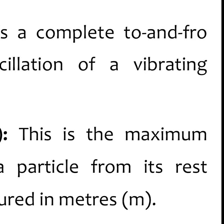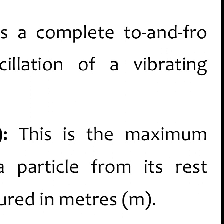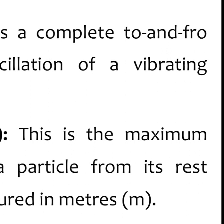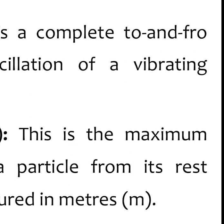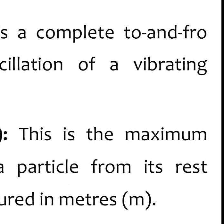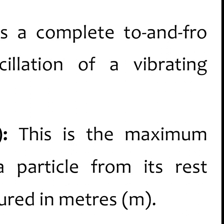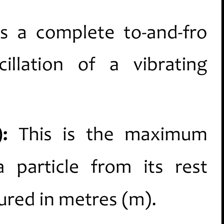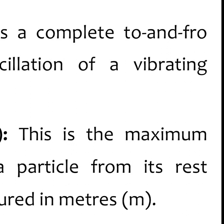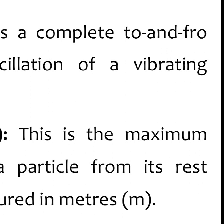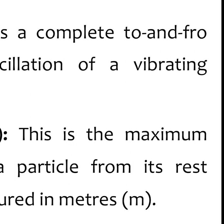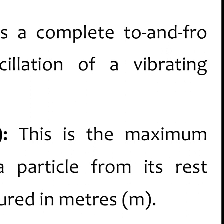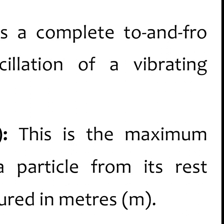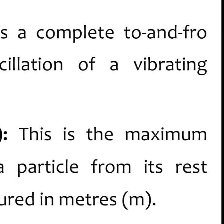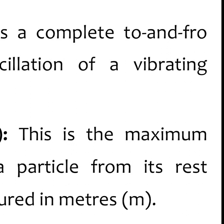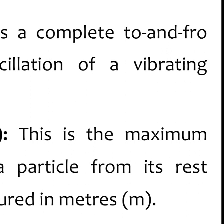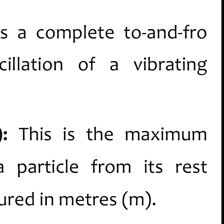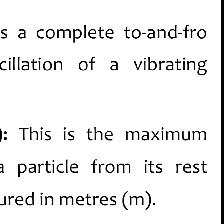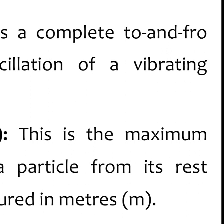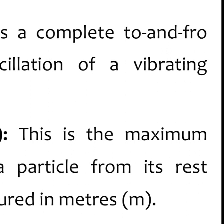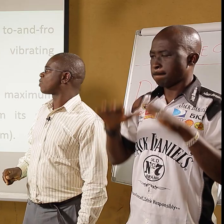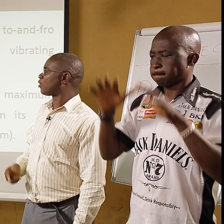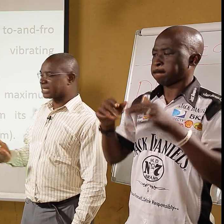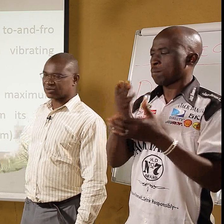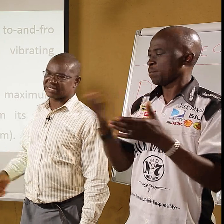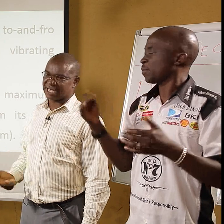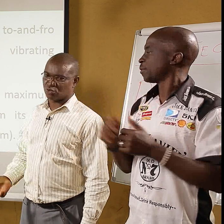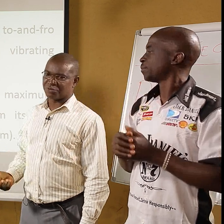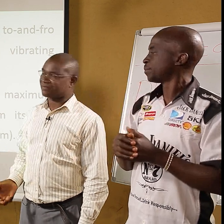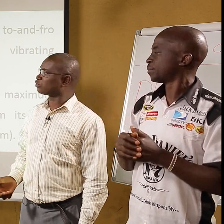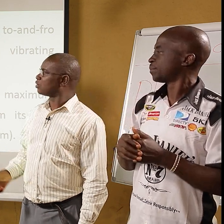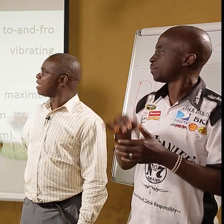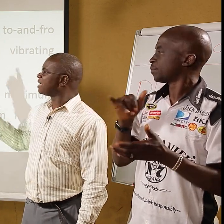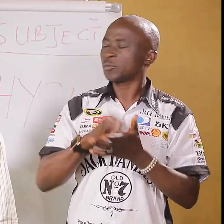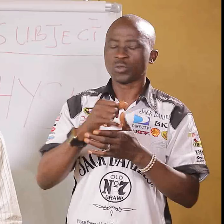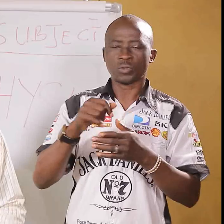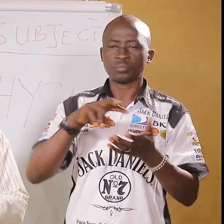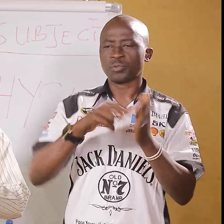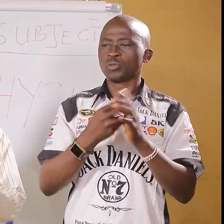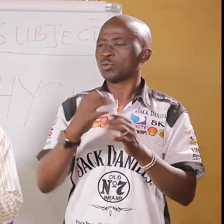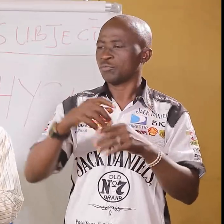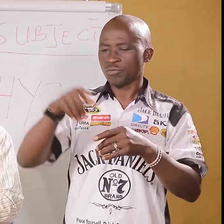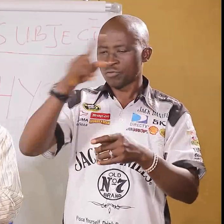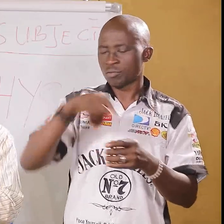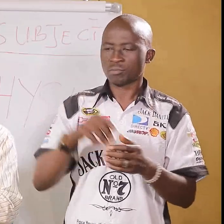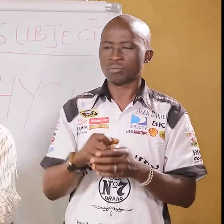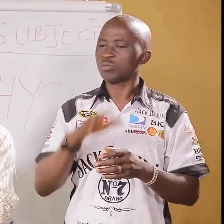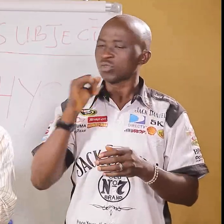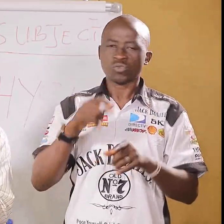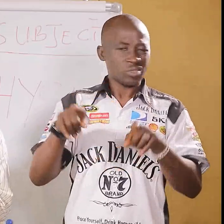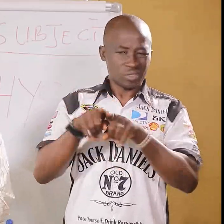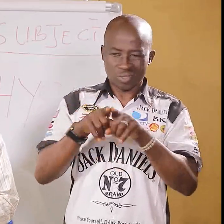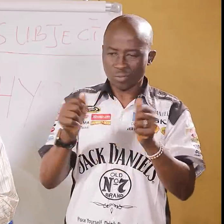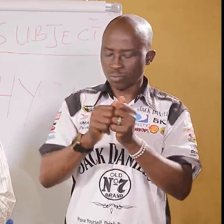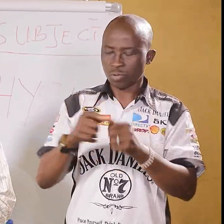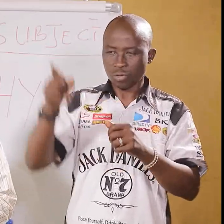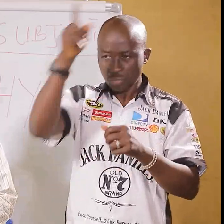or rotation or revolution of a vibrating particle. Well, that's what a cycle refers to. Please, it's not the name is same as a normal cycle that is